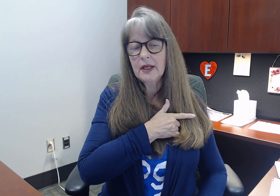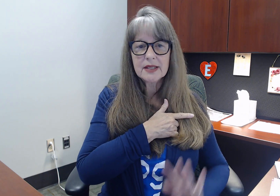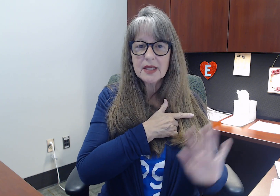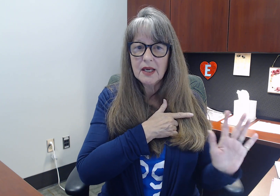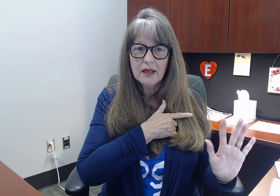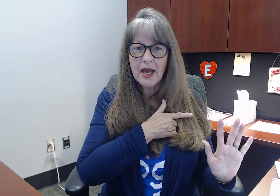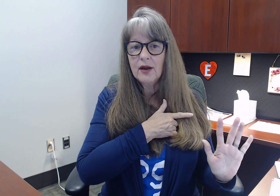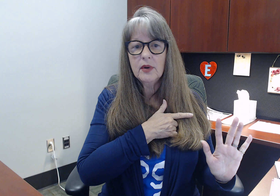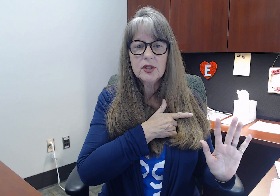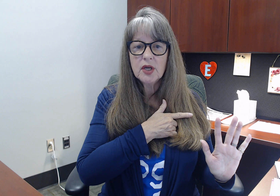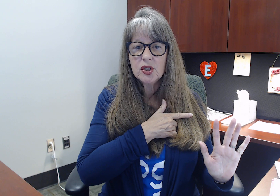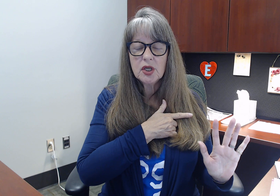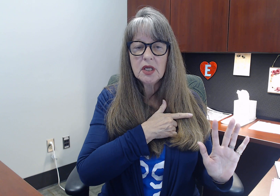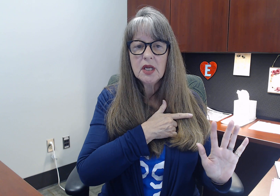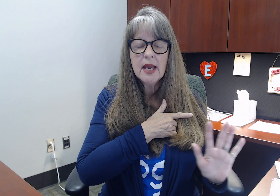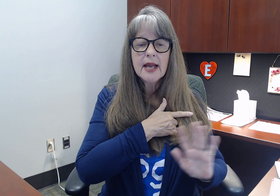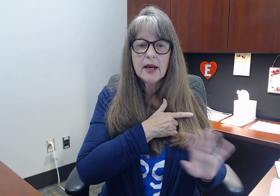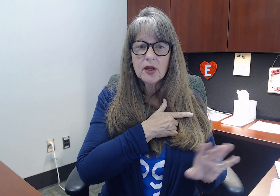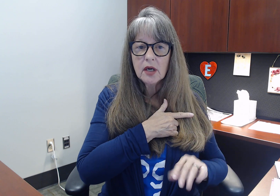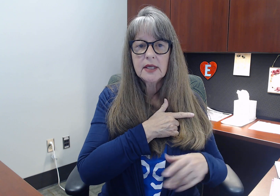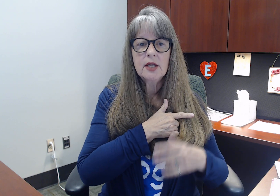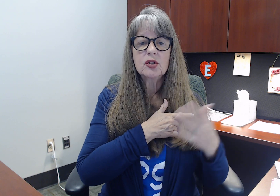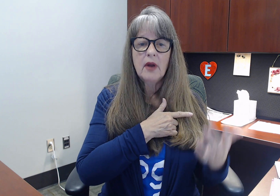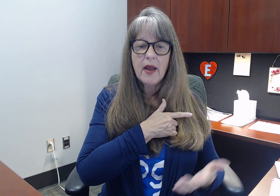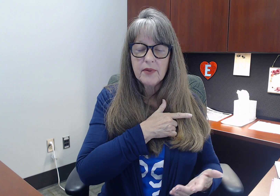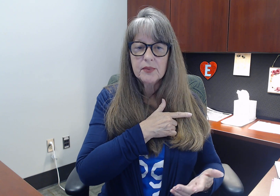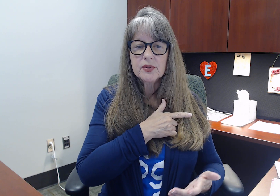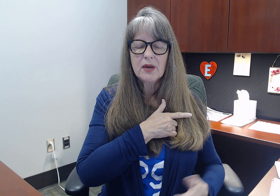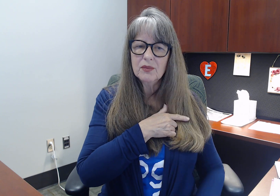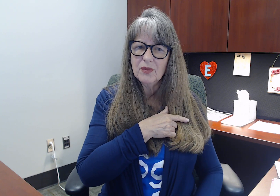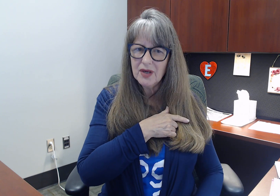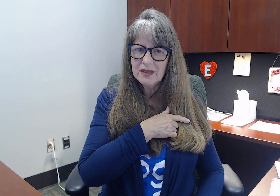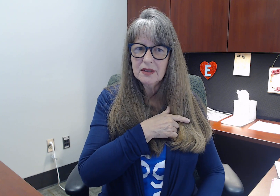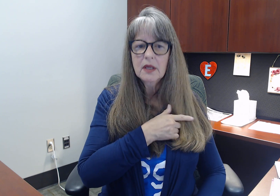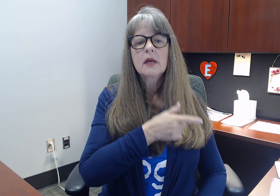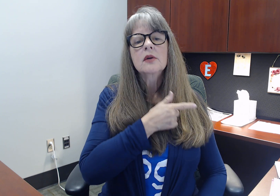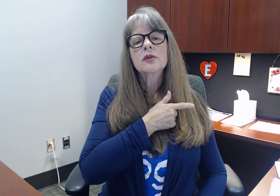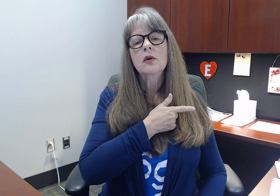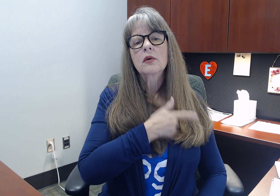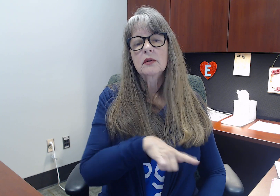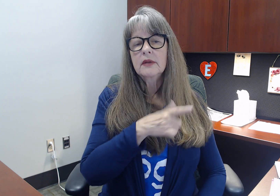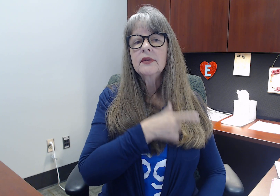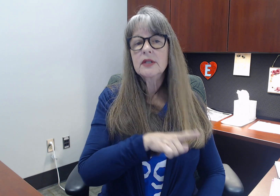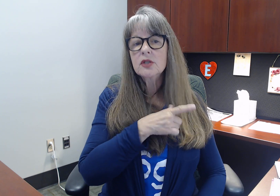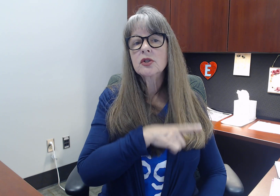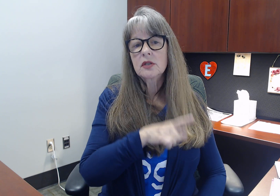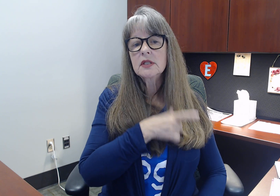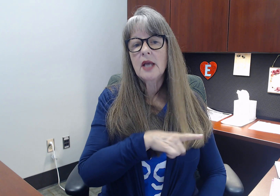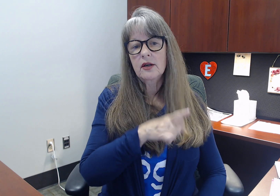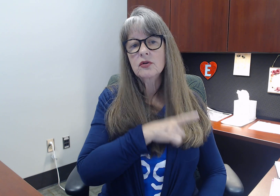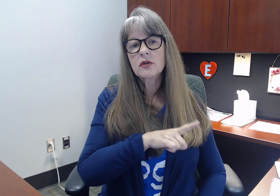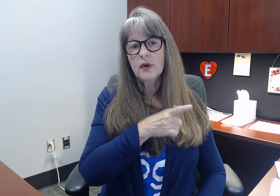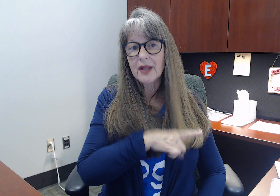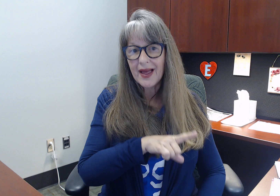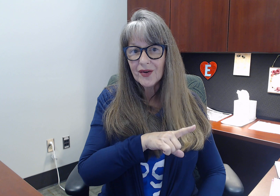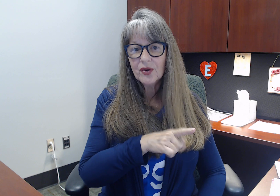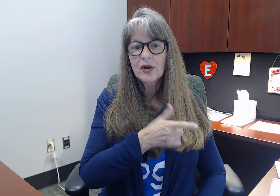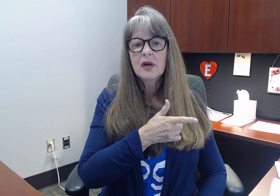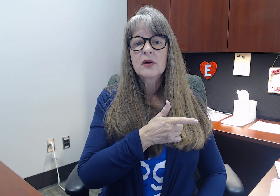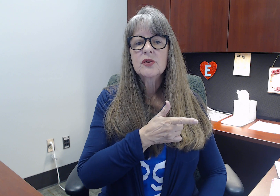said, I don't want to change any kind of connotation or have people say, what? So this is sign used for leather. So let's